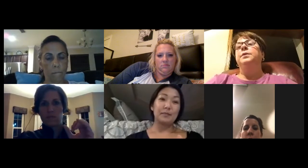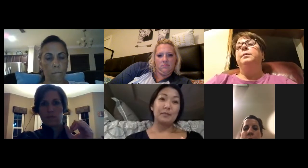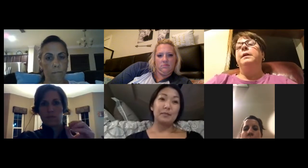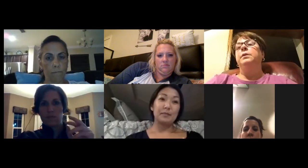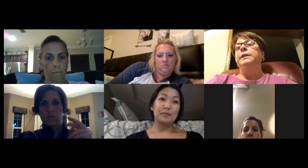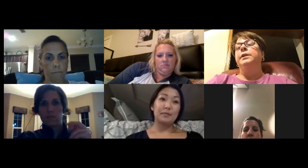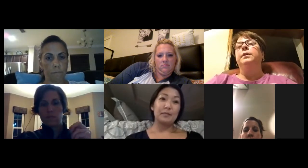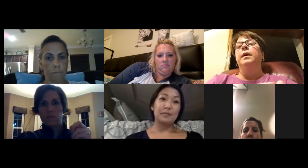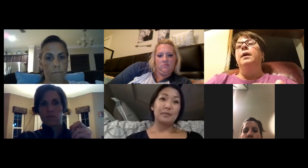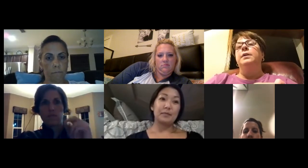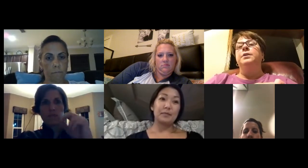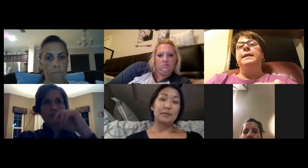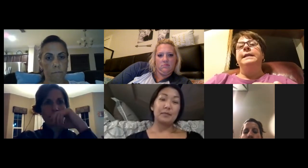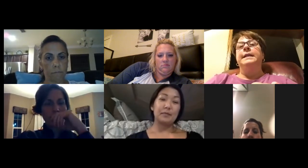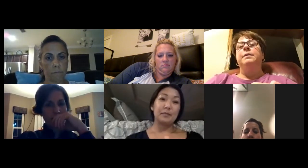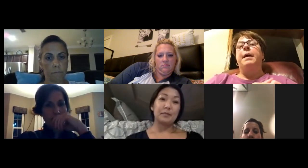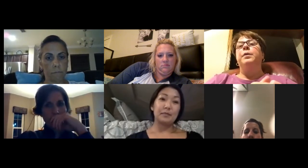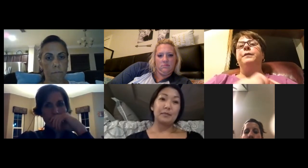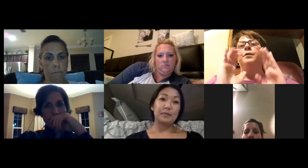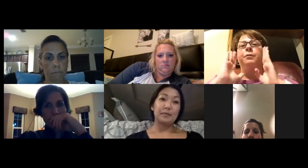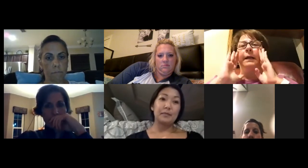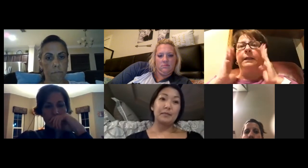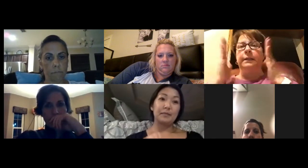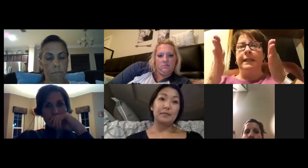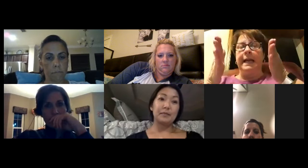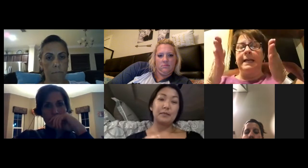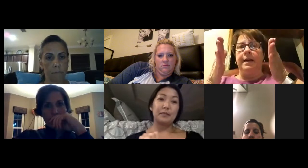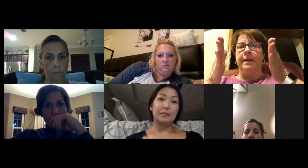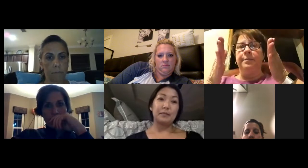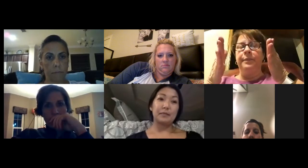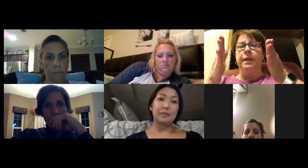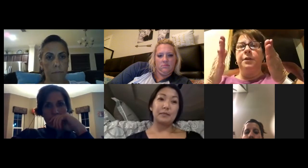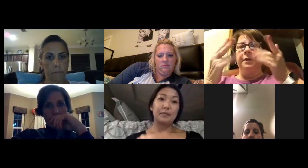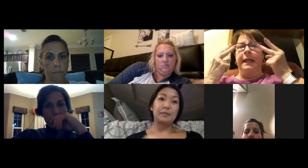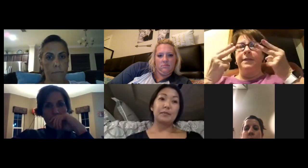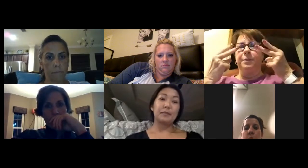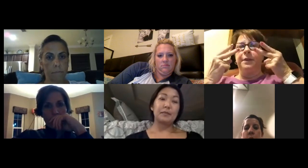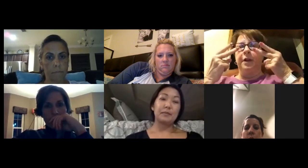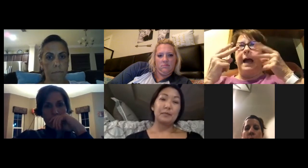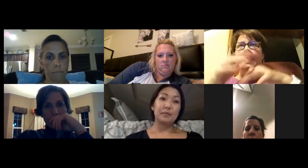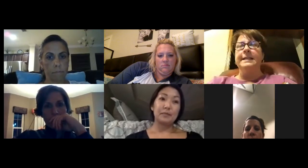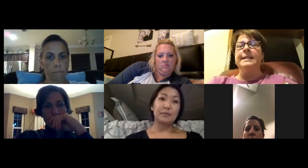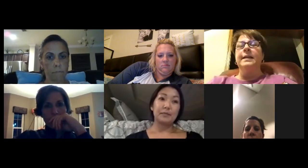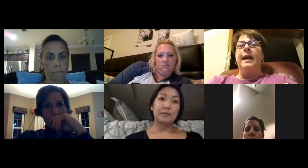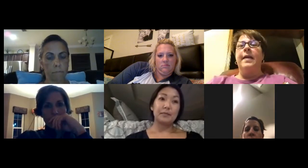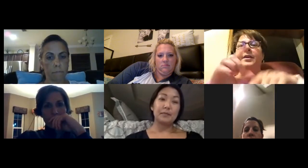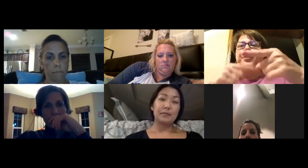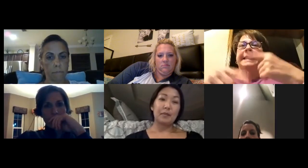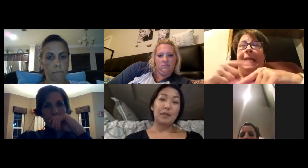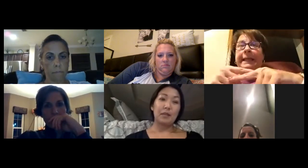I really do. And just like I said, remember, if you're directly looking at them, you're engaged with their eyes, and then you're signing at the